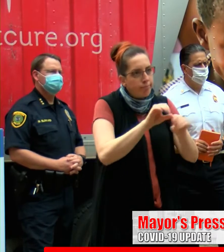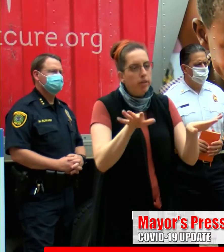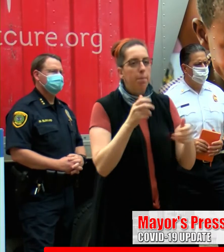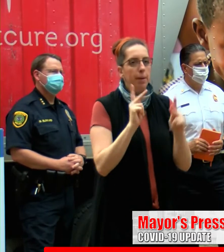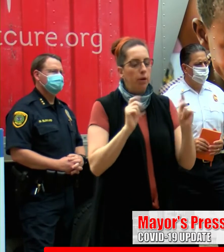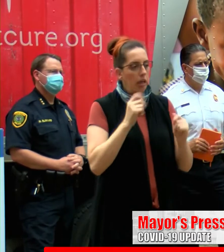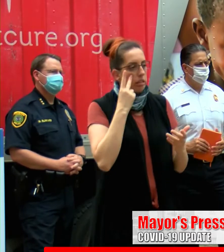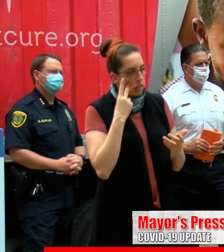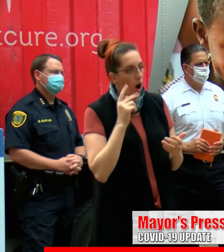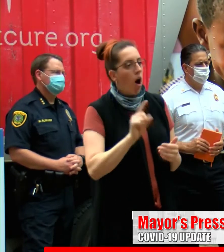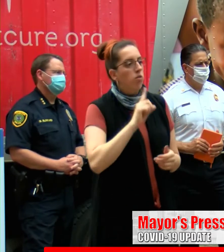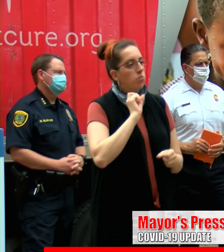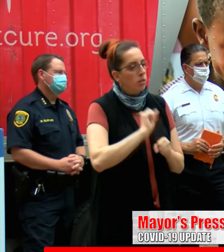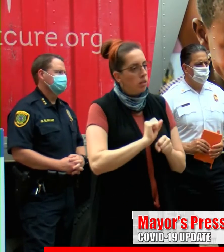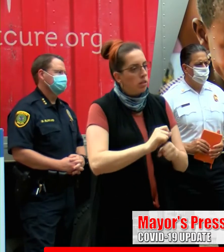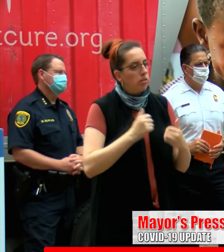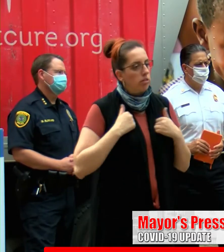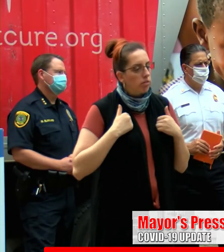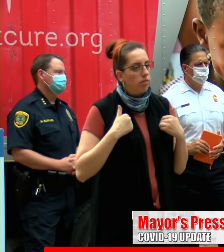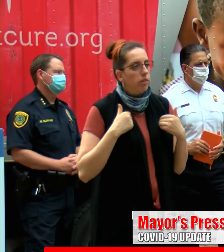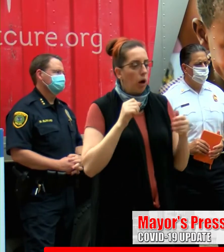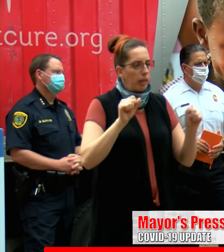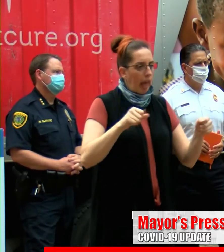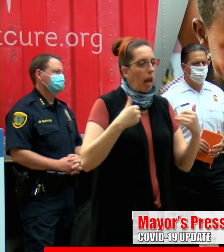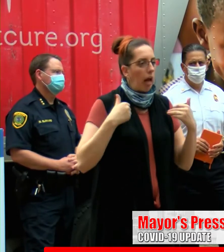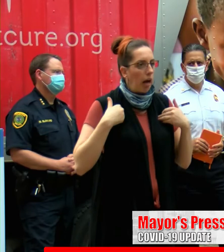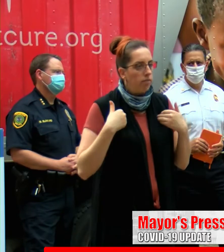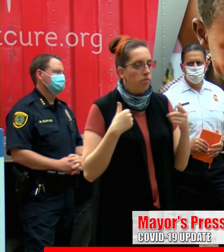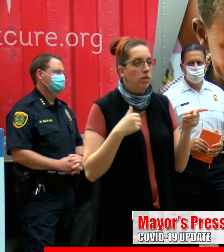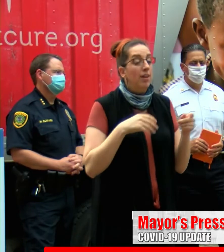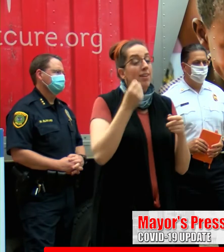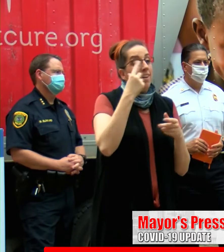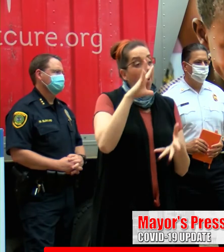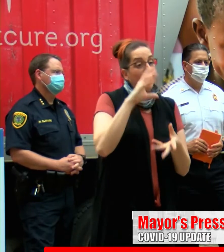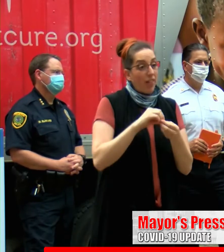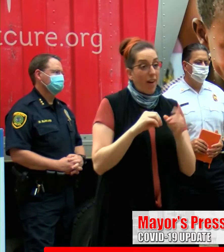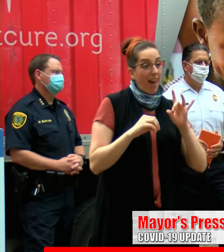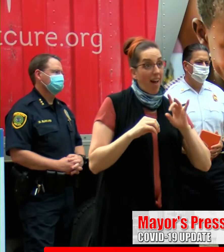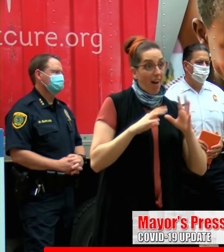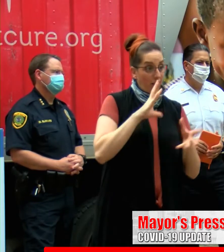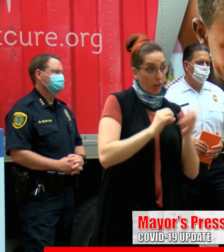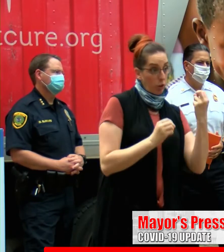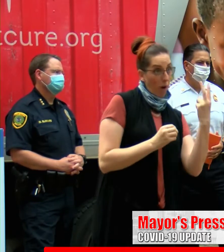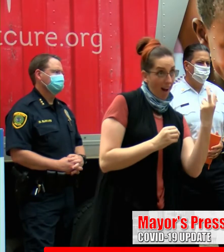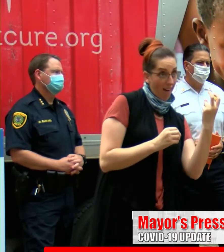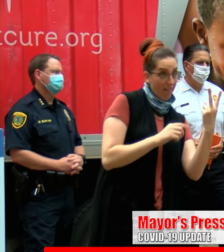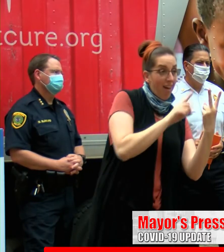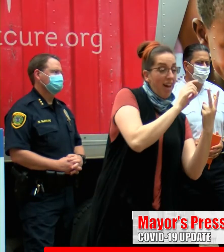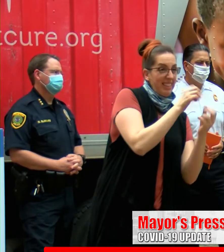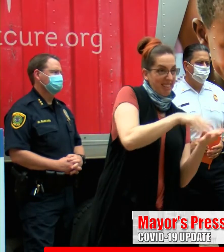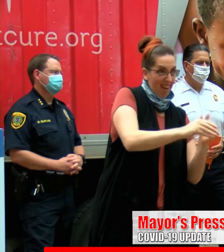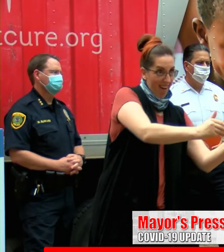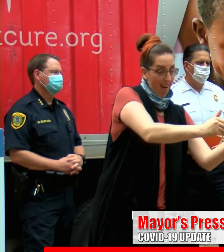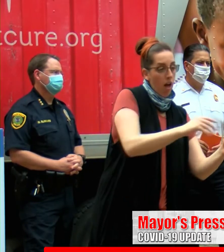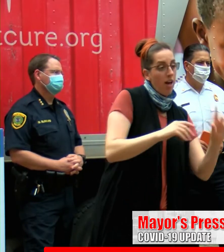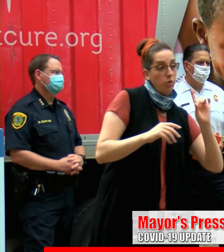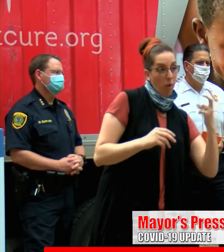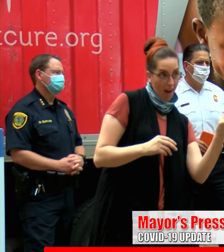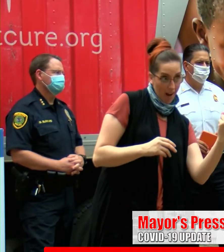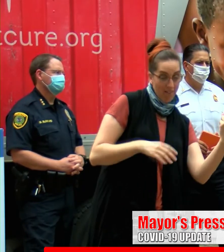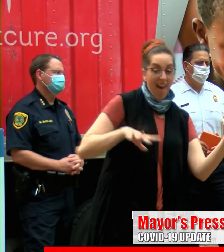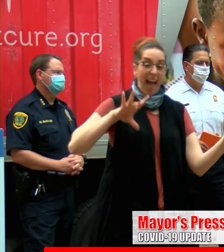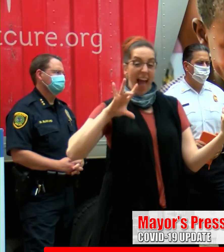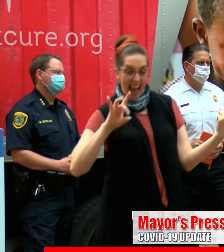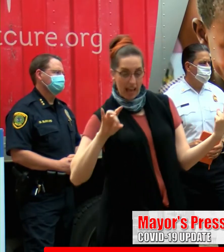Houston, yes, of the 12 cases that are being reported, 8 of the 12 are African Americans.